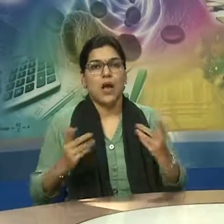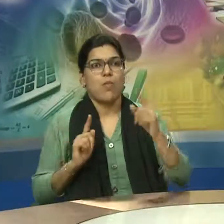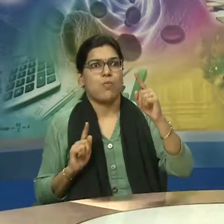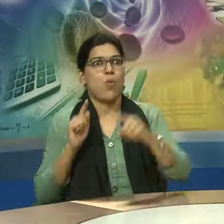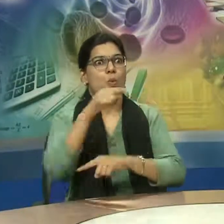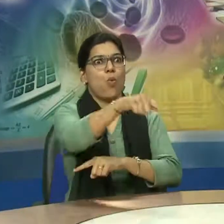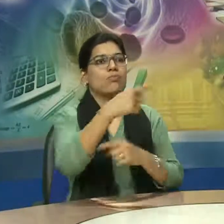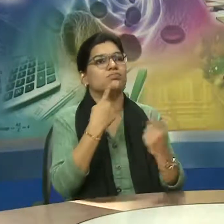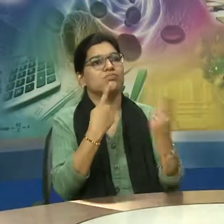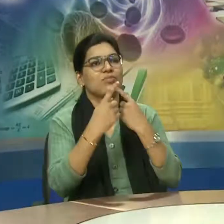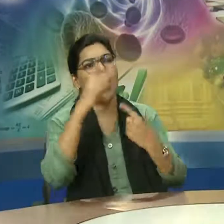Introduced.